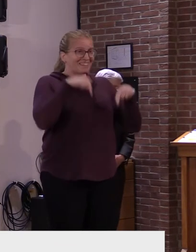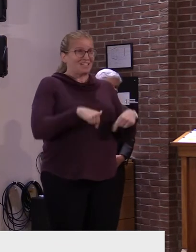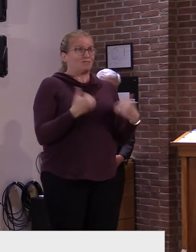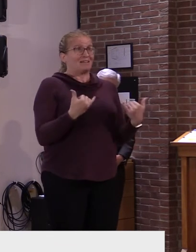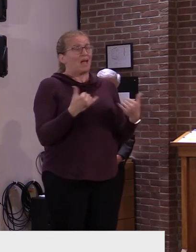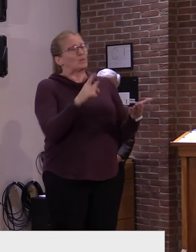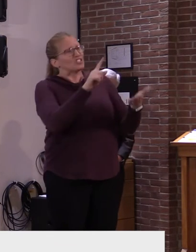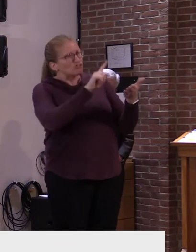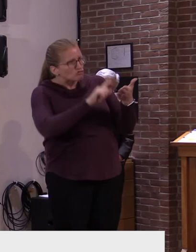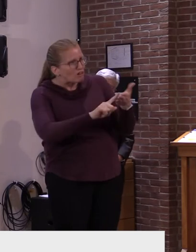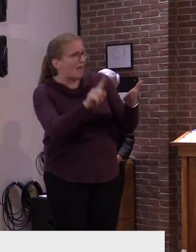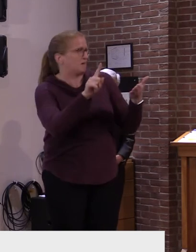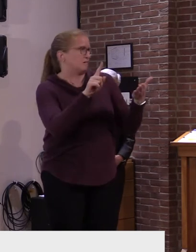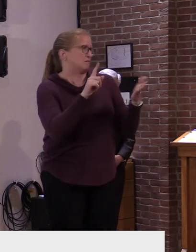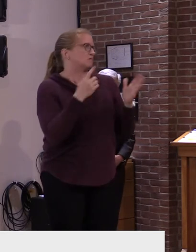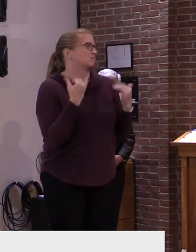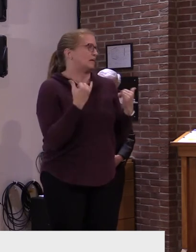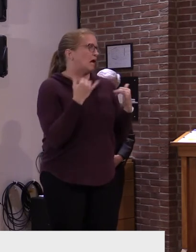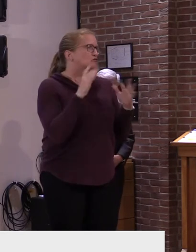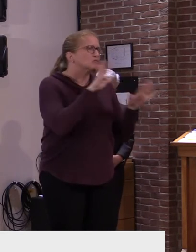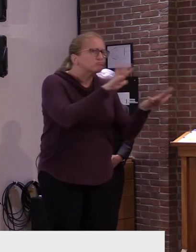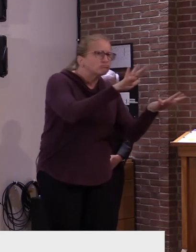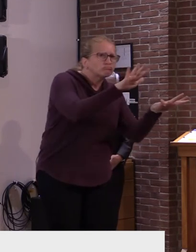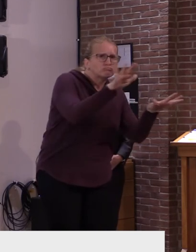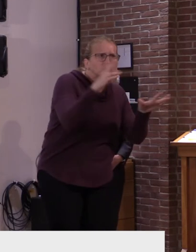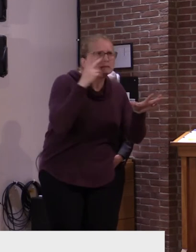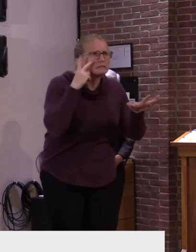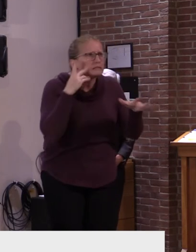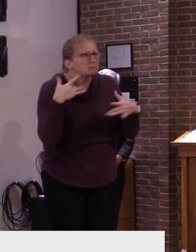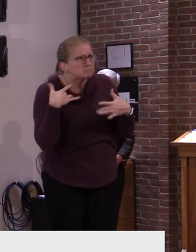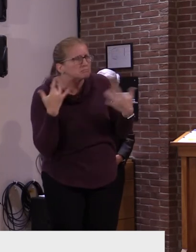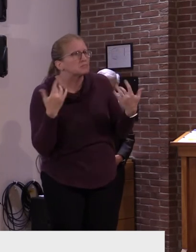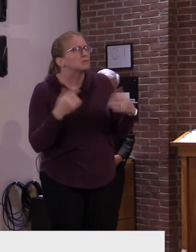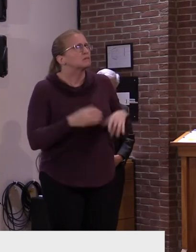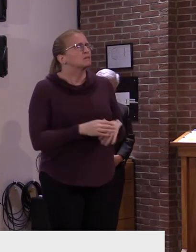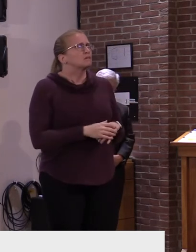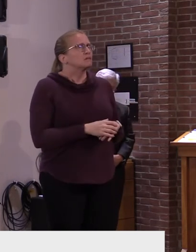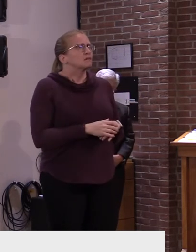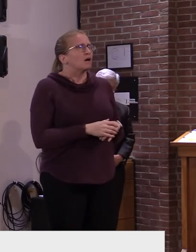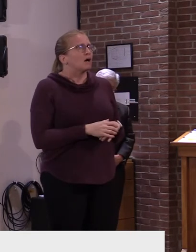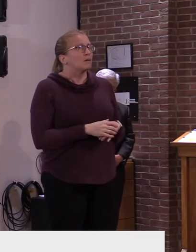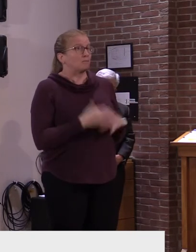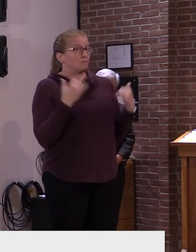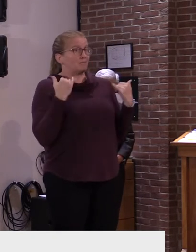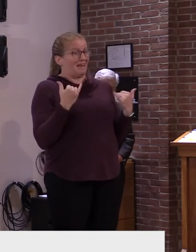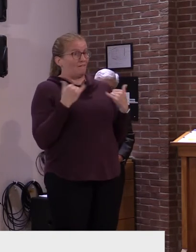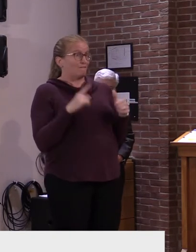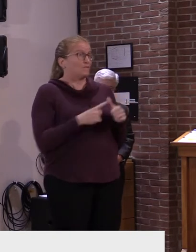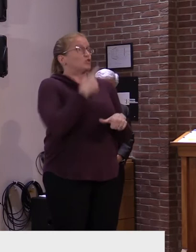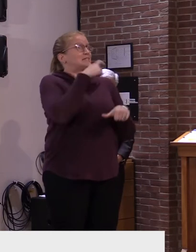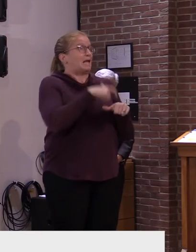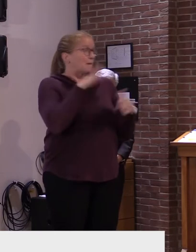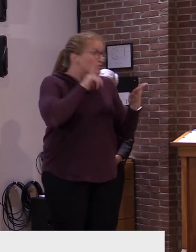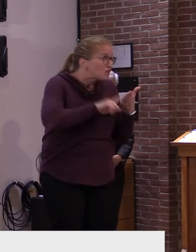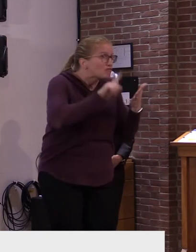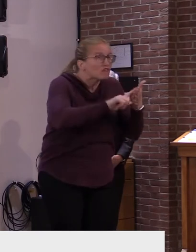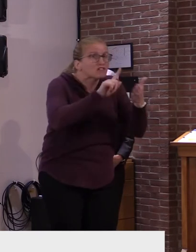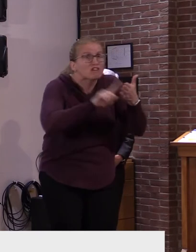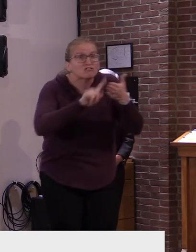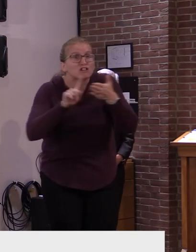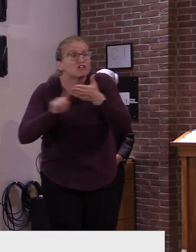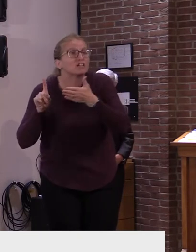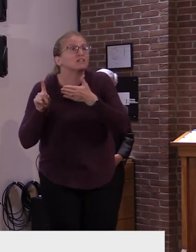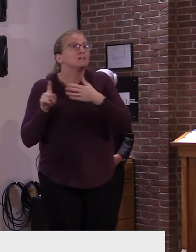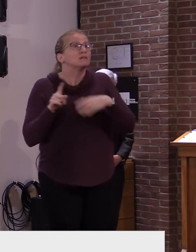what i was trying to convey in terms of what could yield follow-up during this first round is if we showed up and there